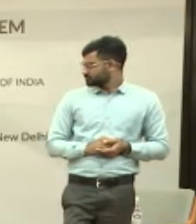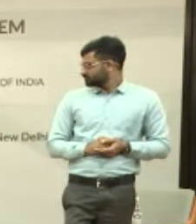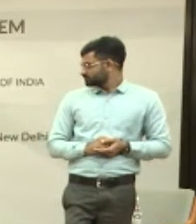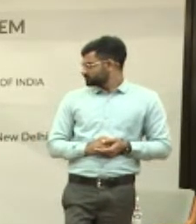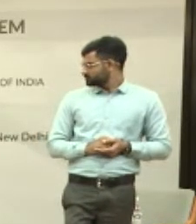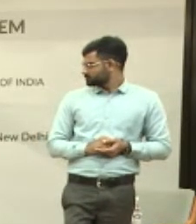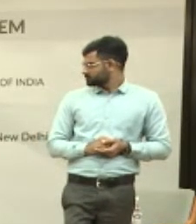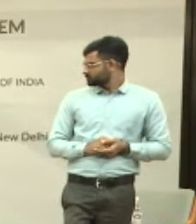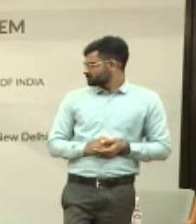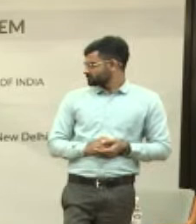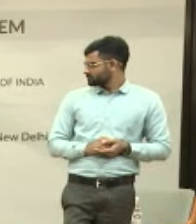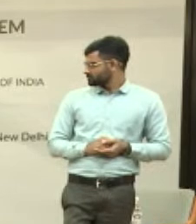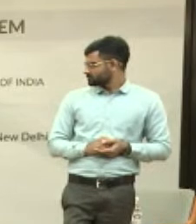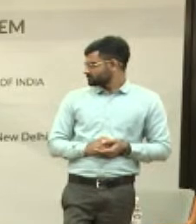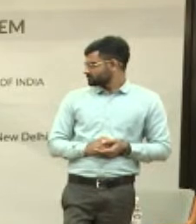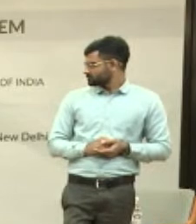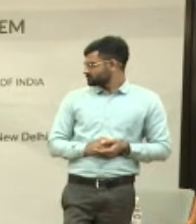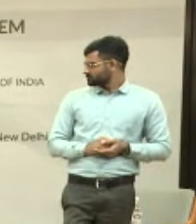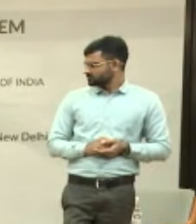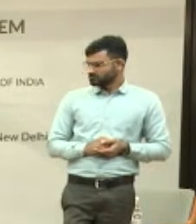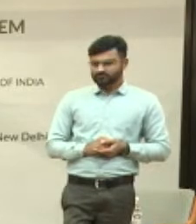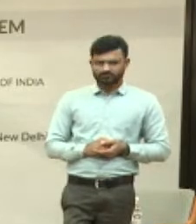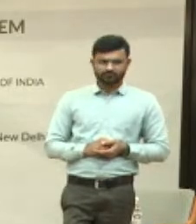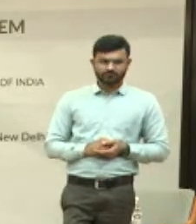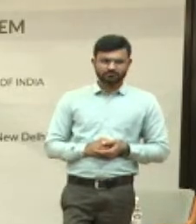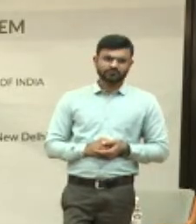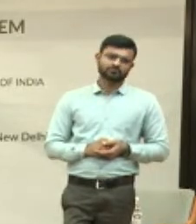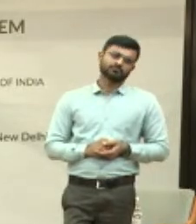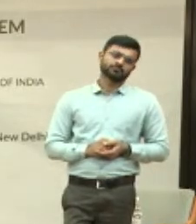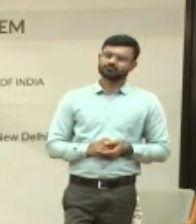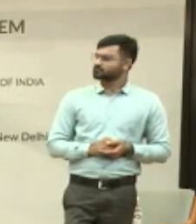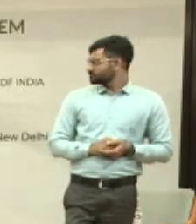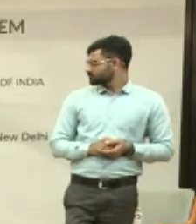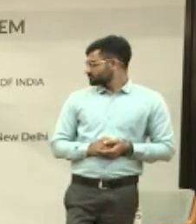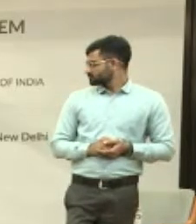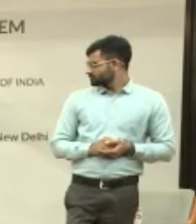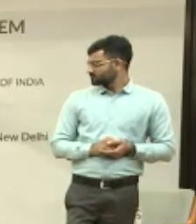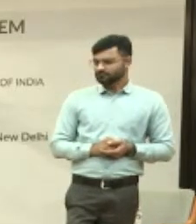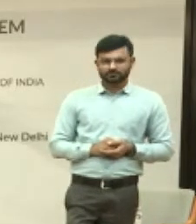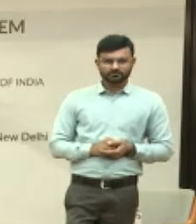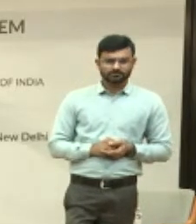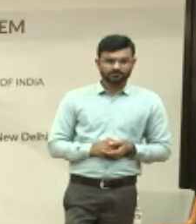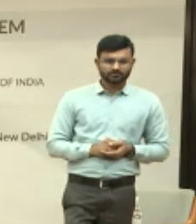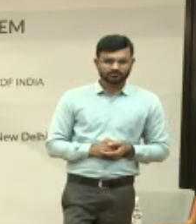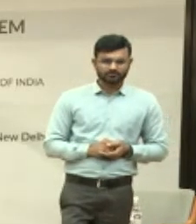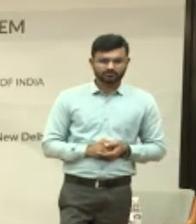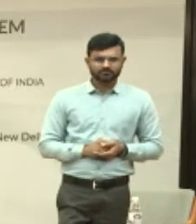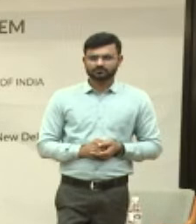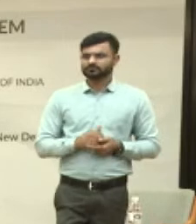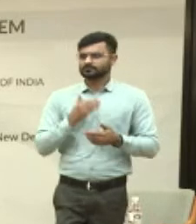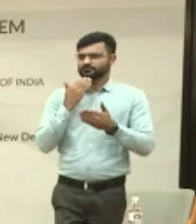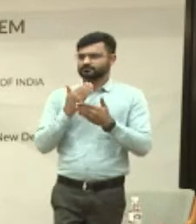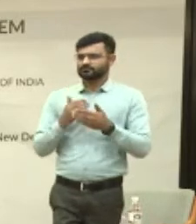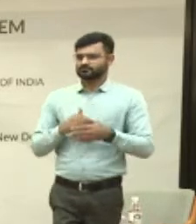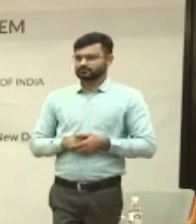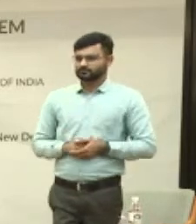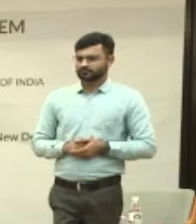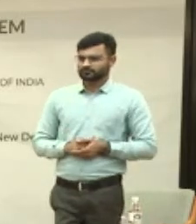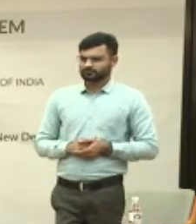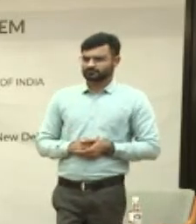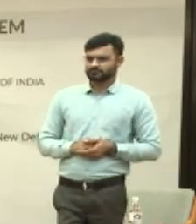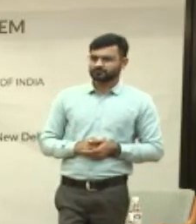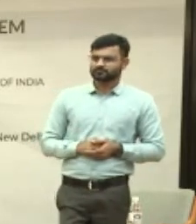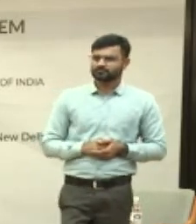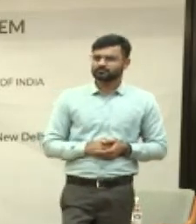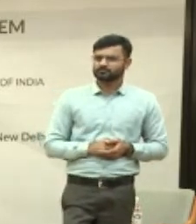chance also. There's one there and then we'll come from here. Yeah, and then we'll come this side. Thank you, sir. Thank you so much for the talk.